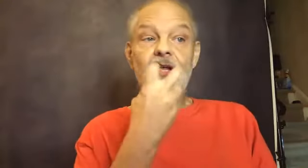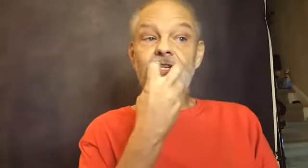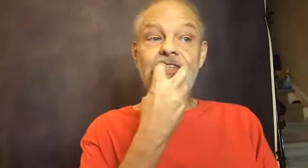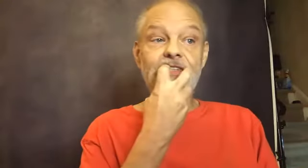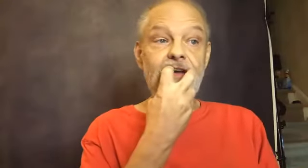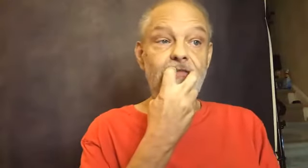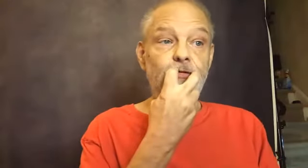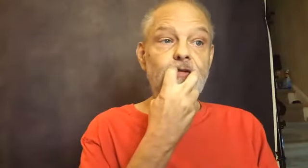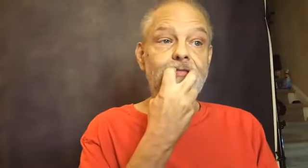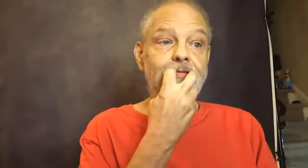This is a sign for ref,